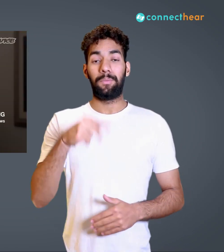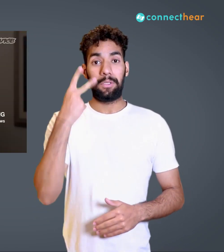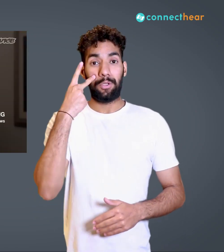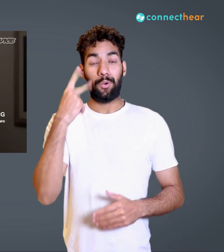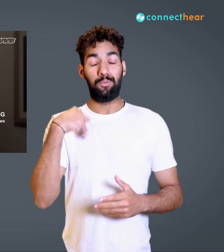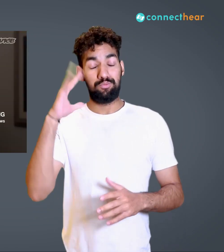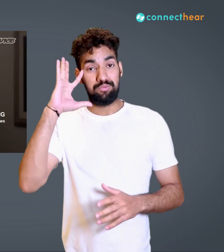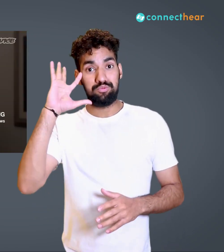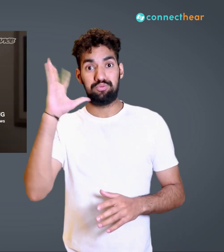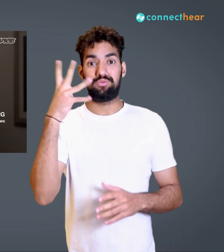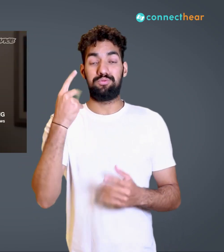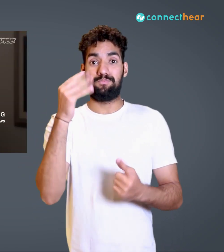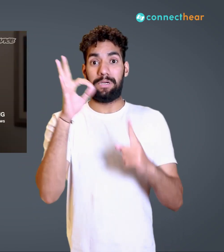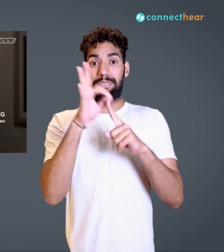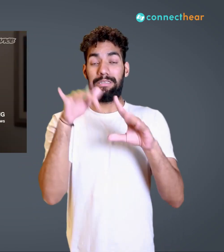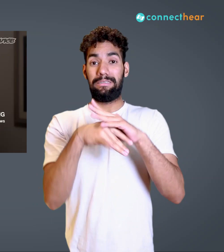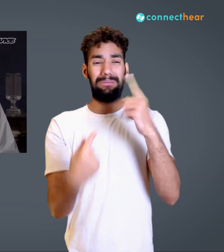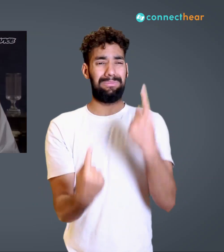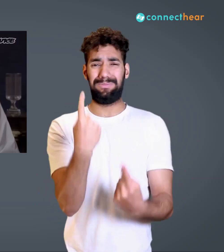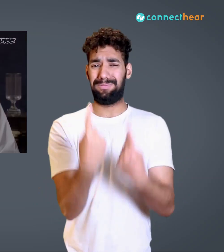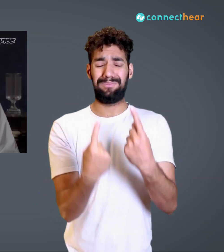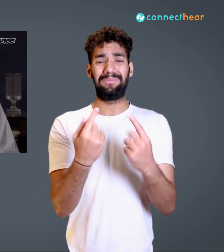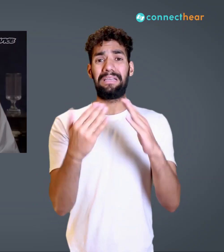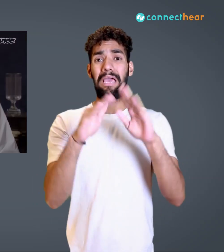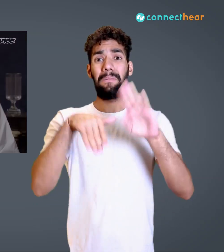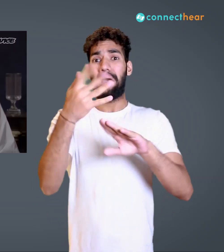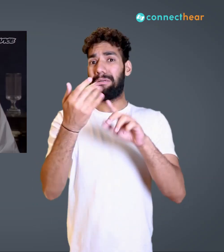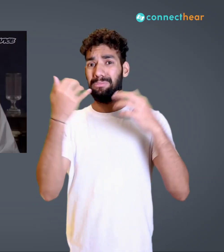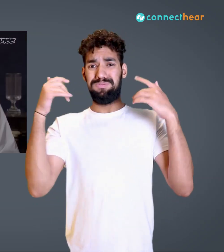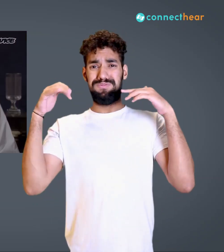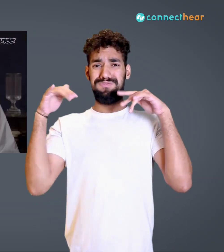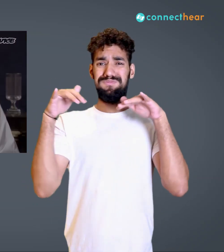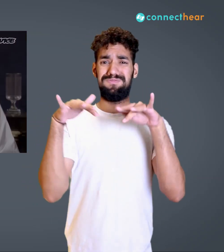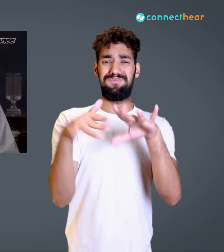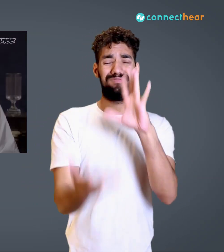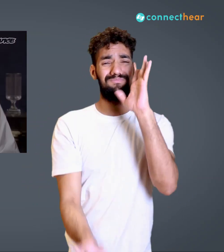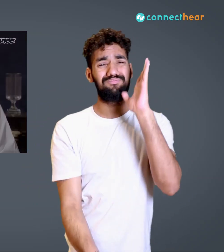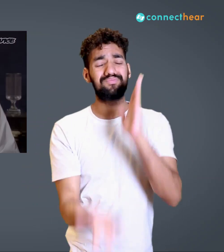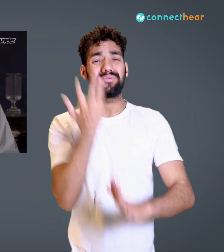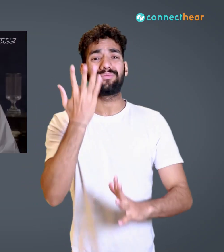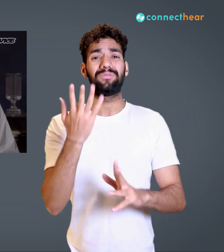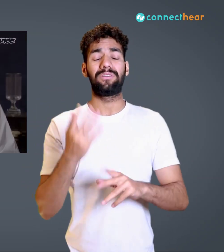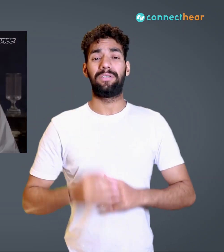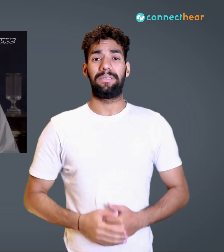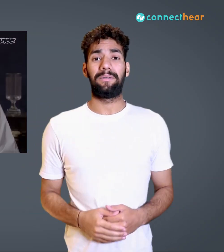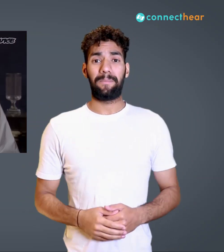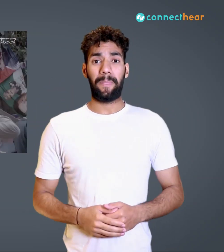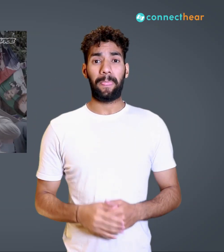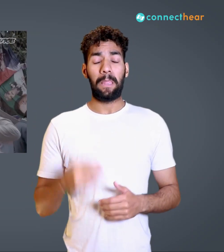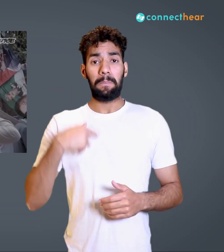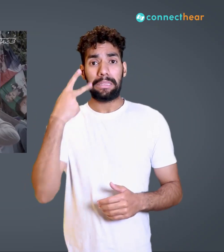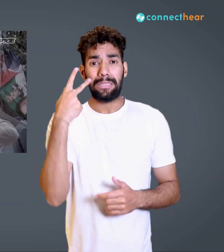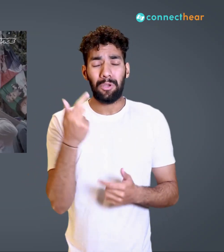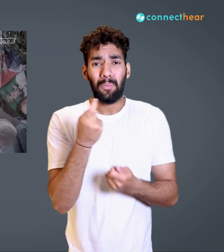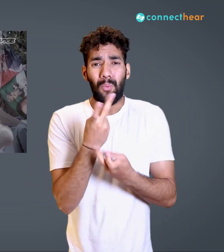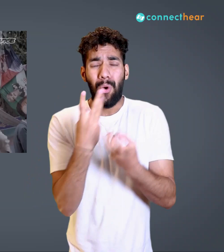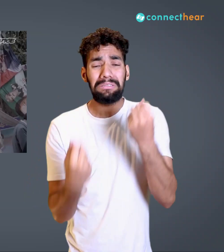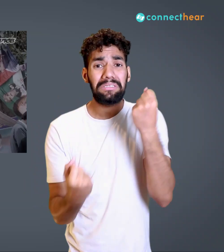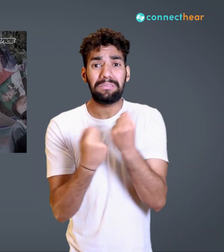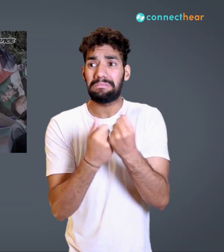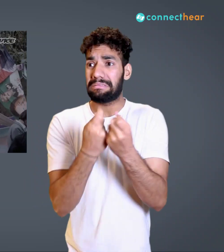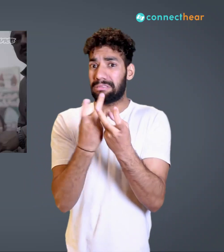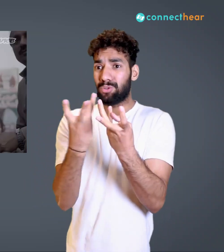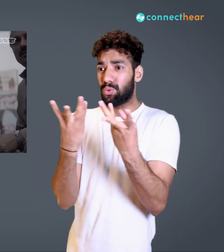It is a very interesting time in Pakistan at the moment. Right outside your house, there's been police who came to try and arrest you just last night. Around them are all